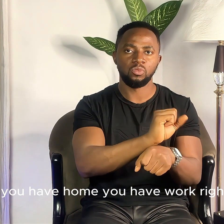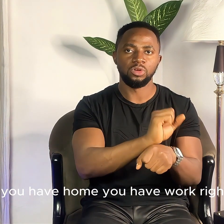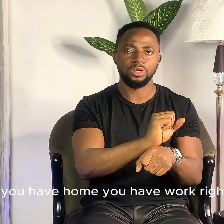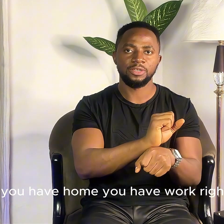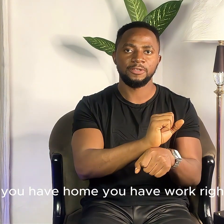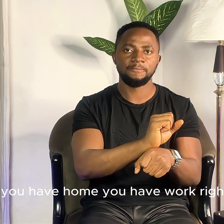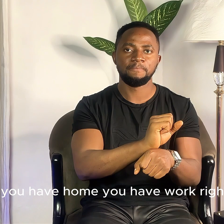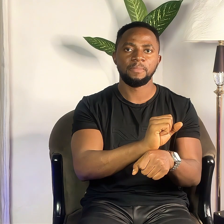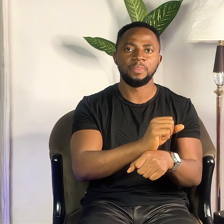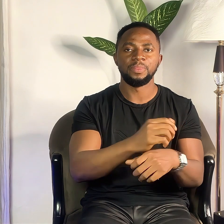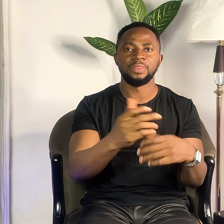Work.